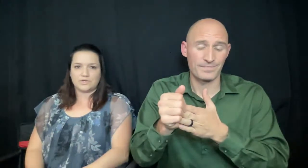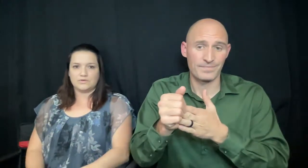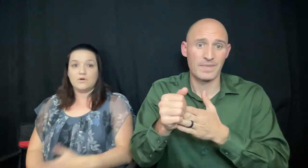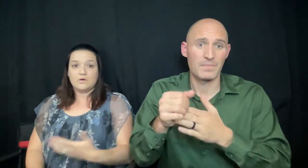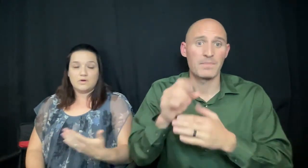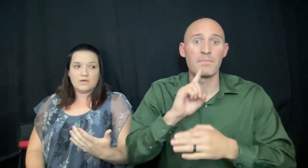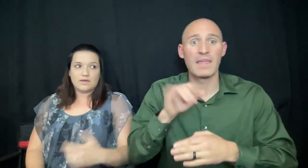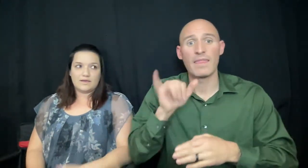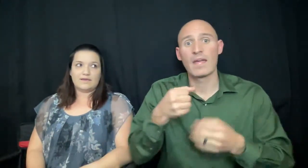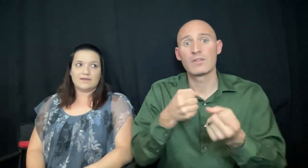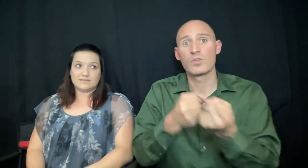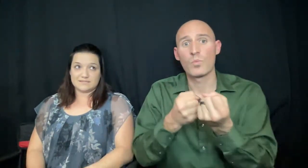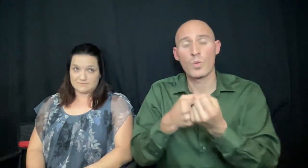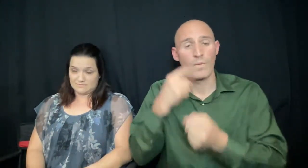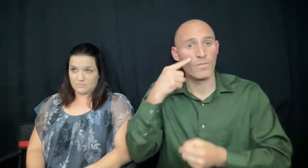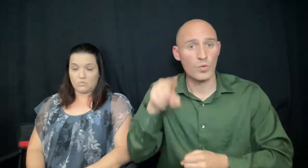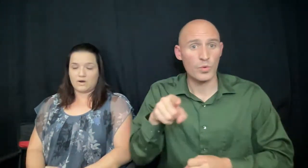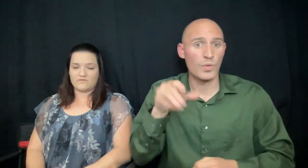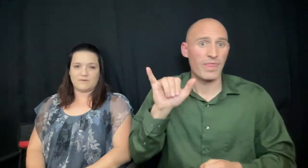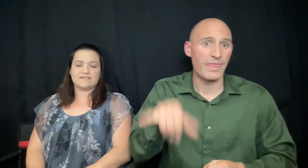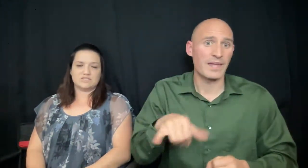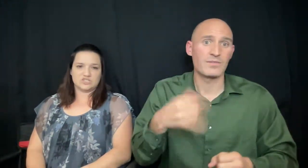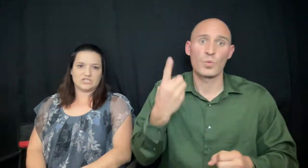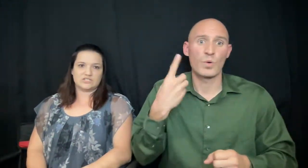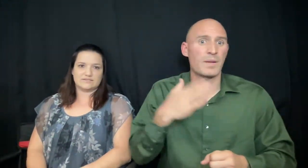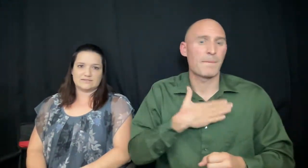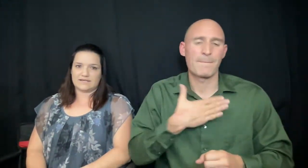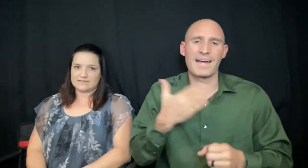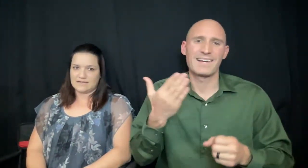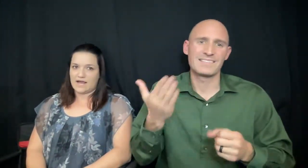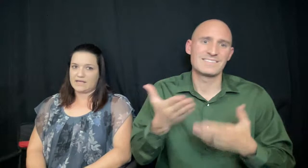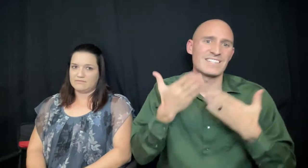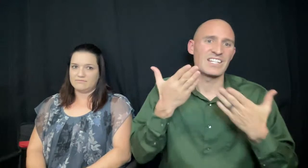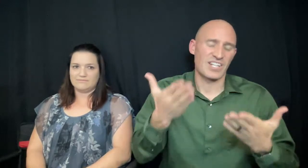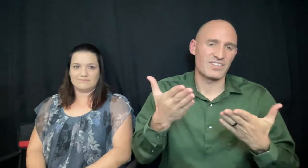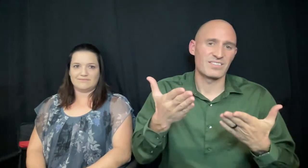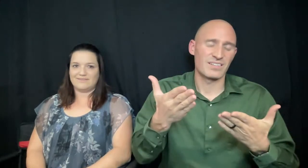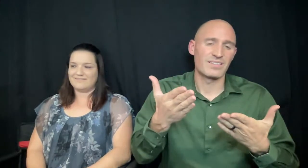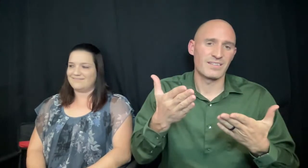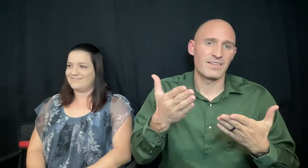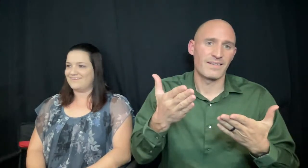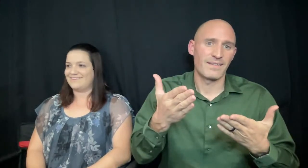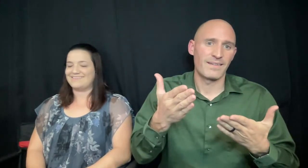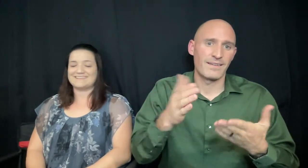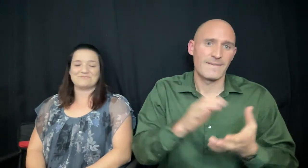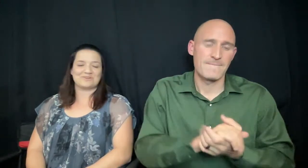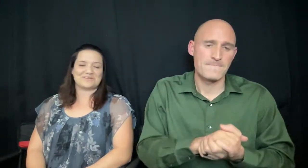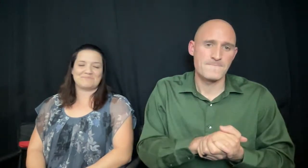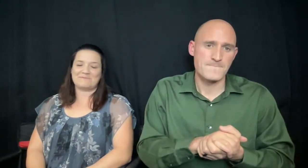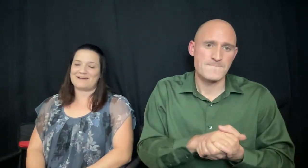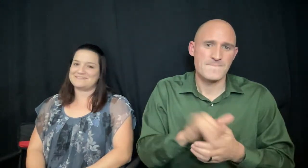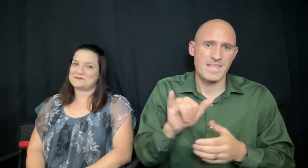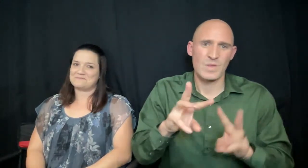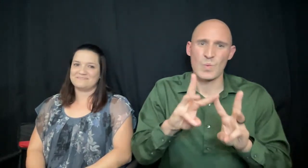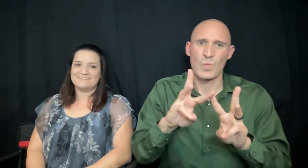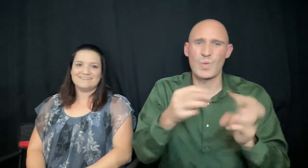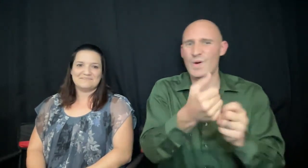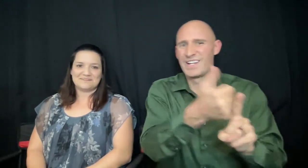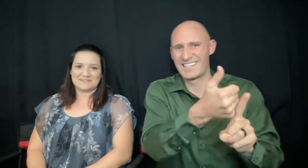you, is one of my suggestions. Like I said, that's a workshop all by itself when it